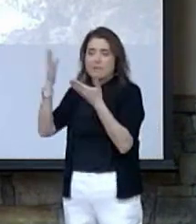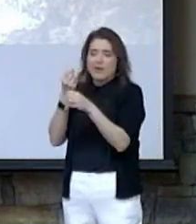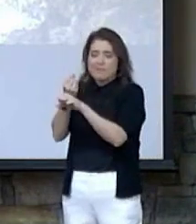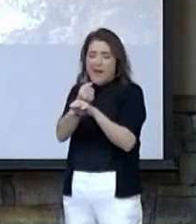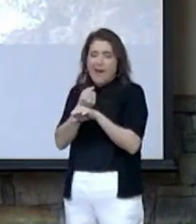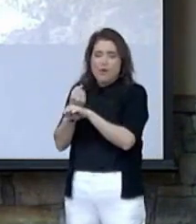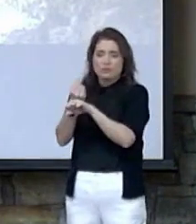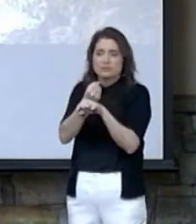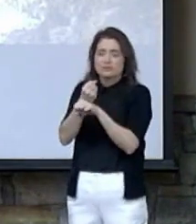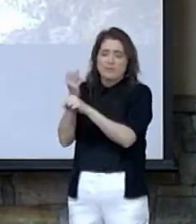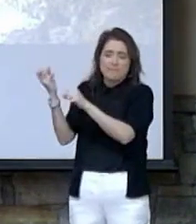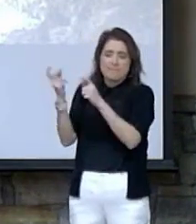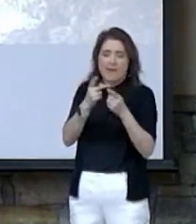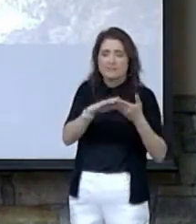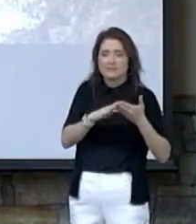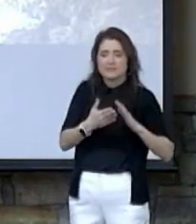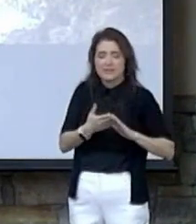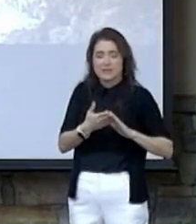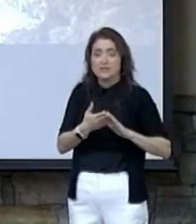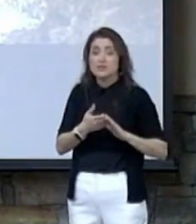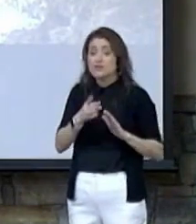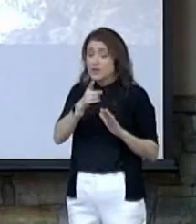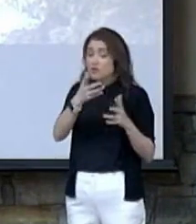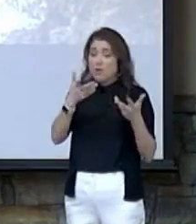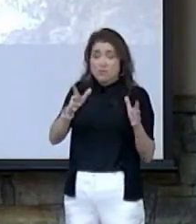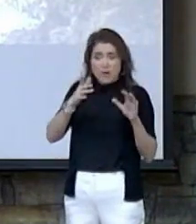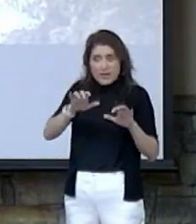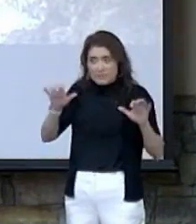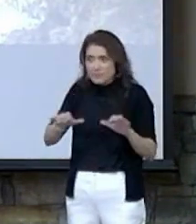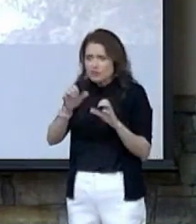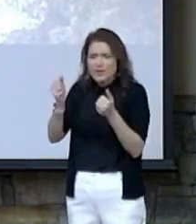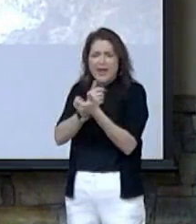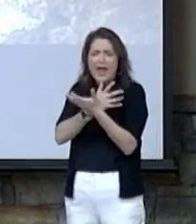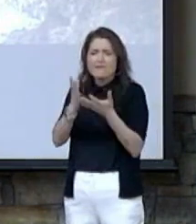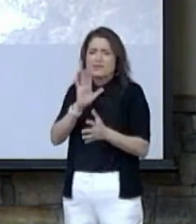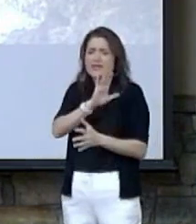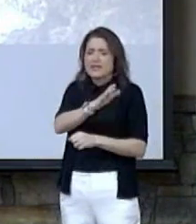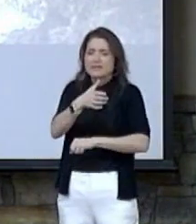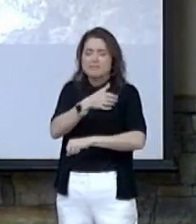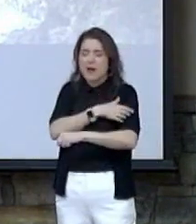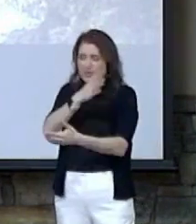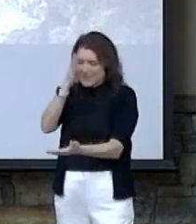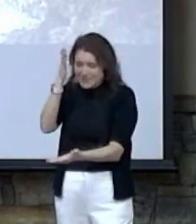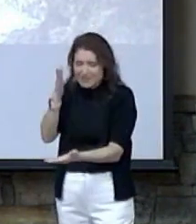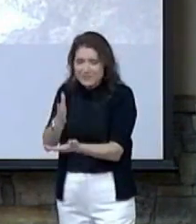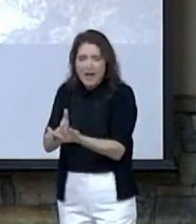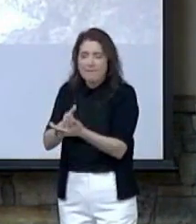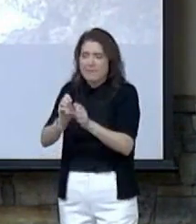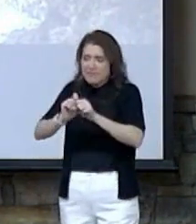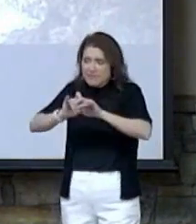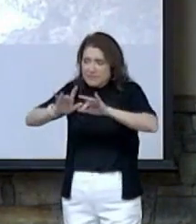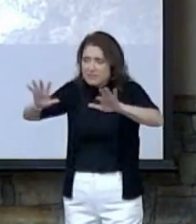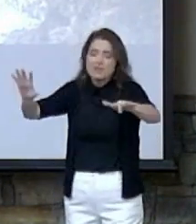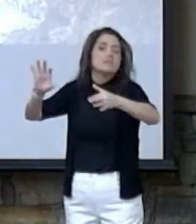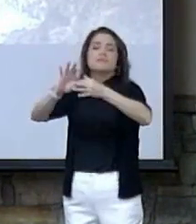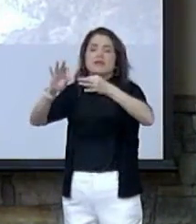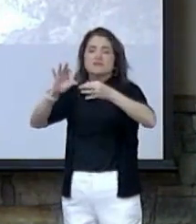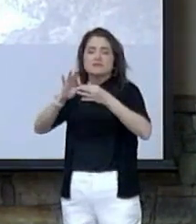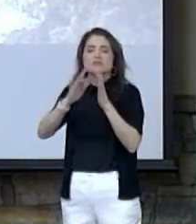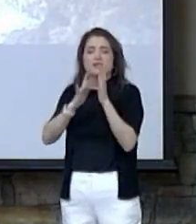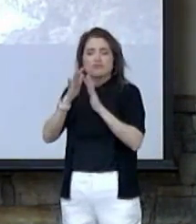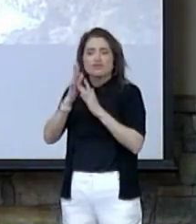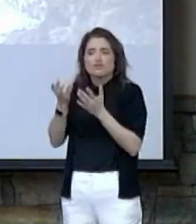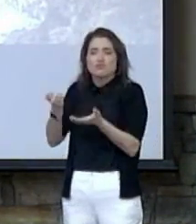way to do the very thing he's already been doing, to do everything in his power to stop the message of the fact that Jesus rose from the